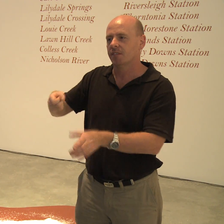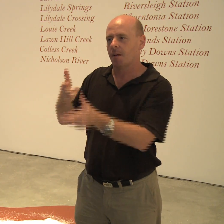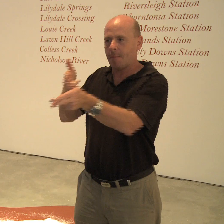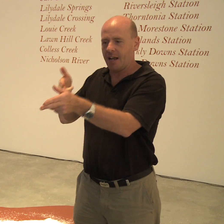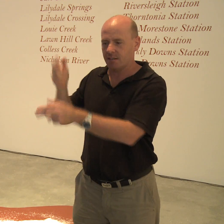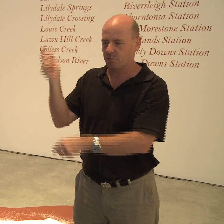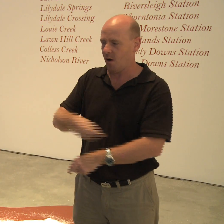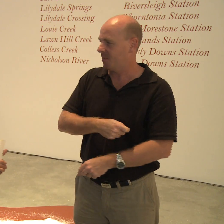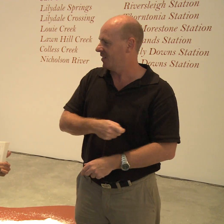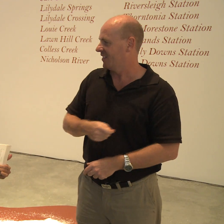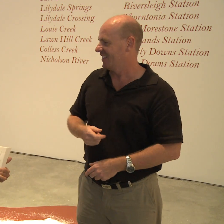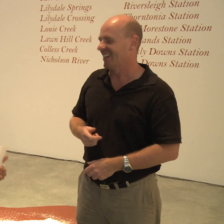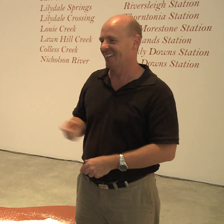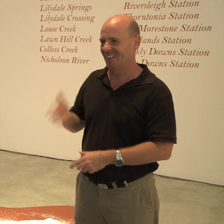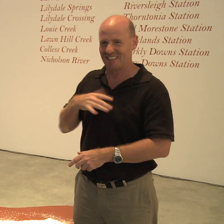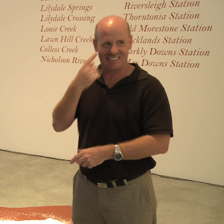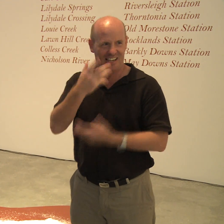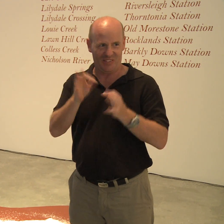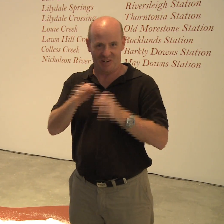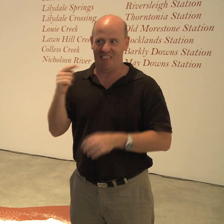that. I'd like to see you explaining